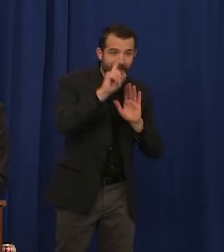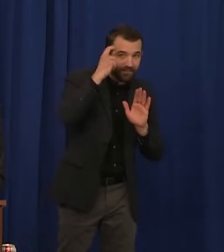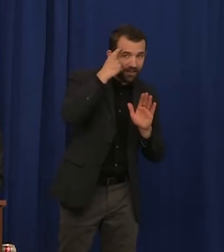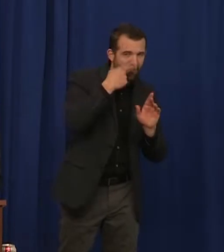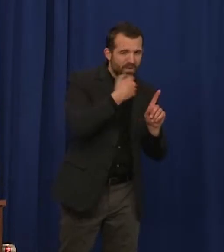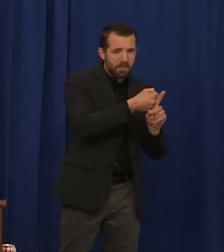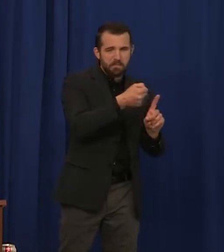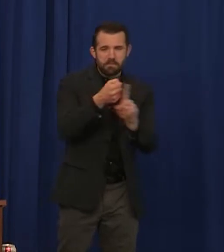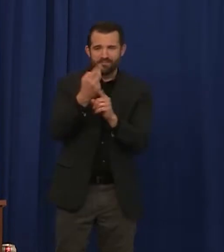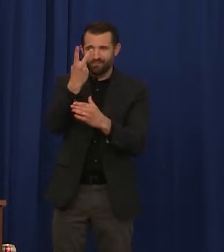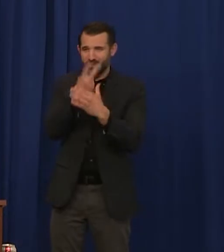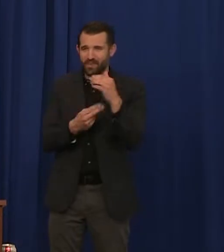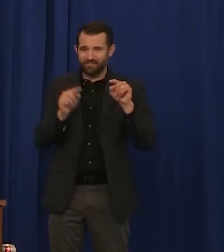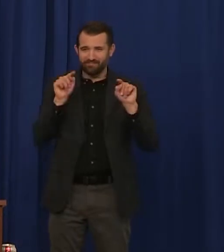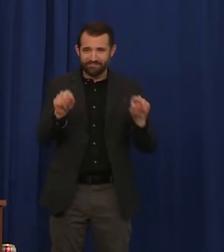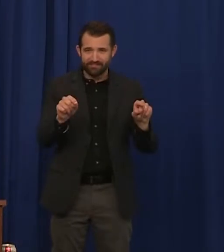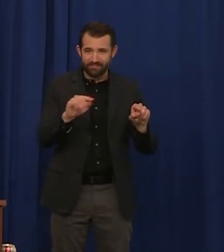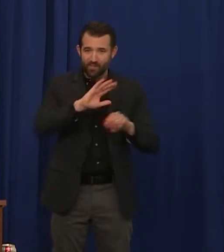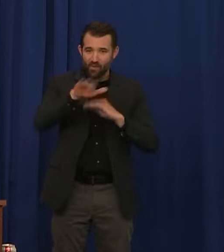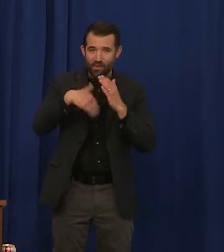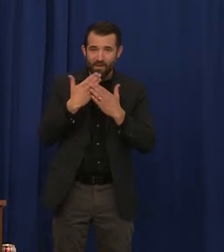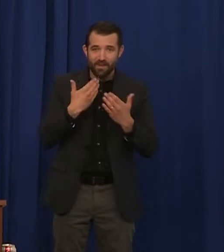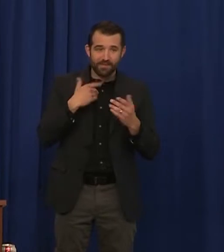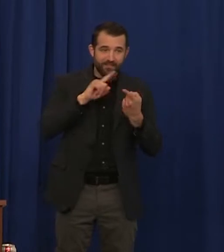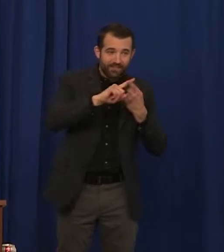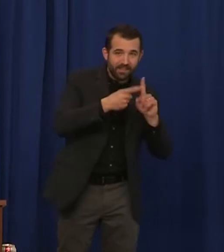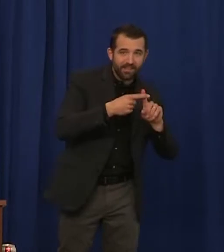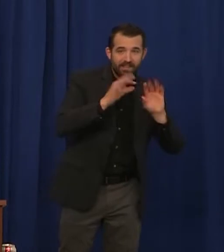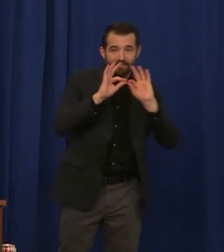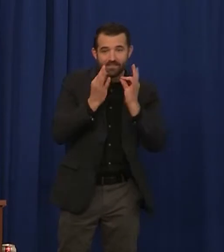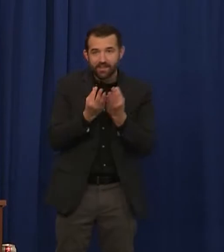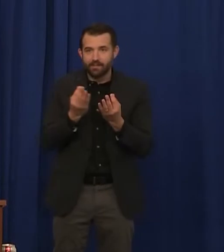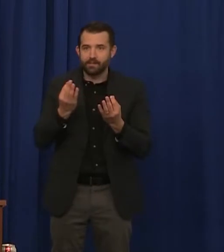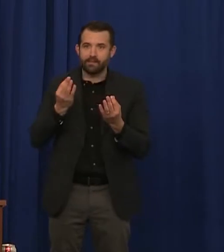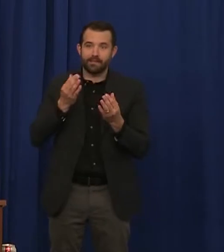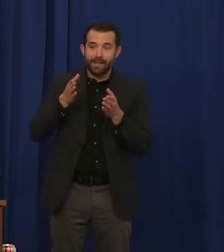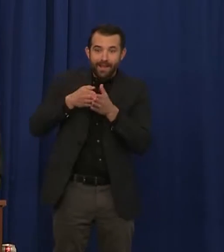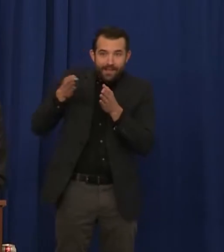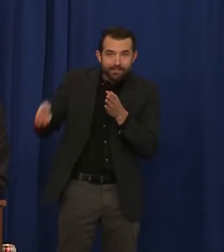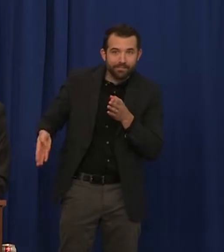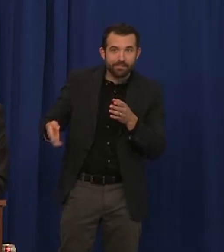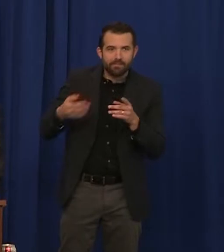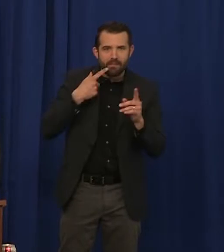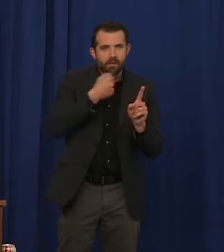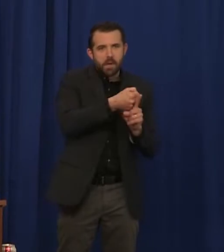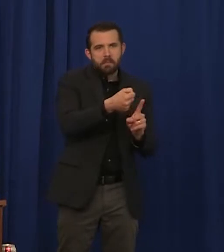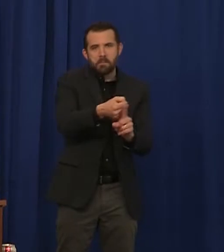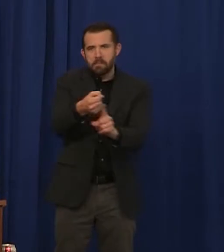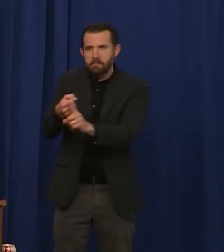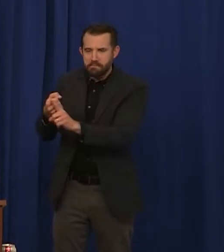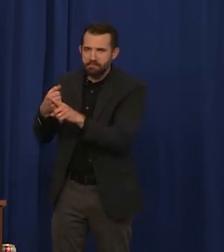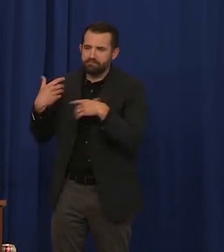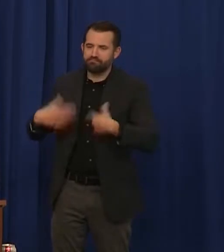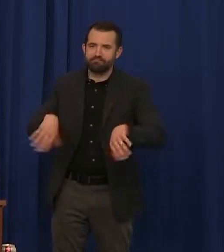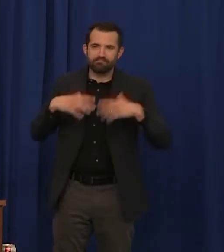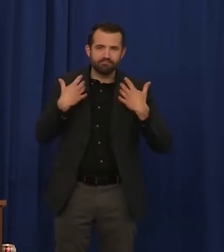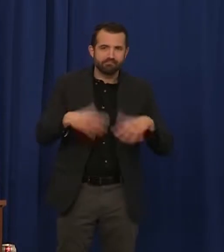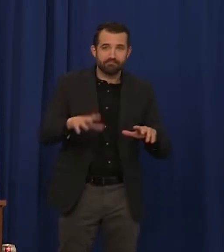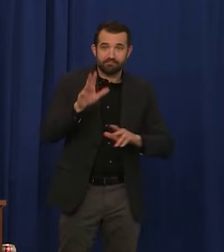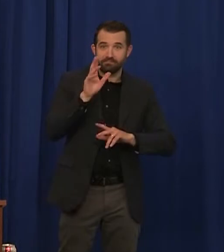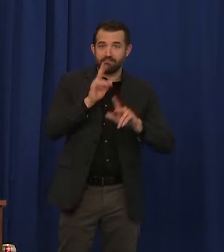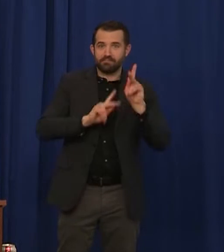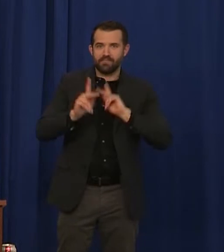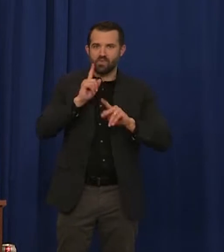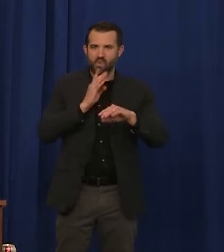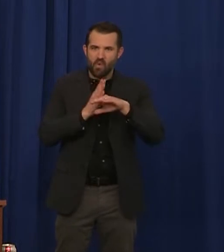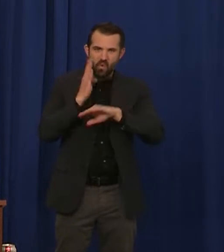hurting. Over 100,000 people who were working at the beginning of March have since applied for